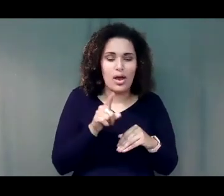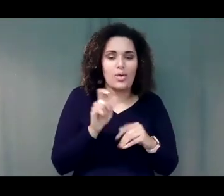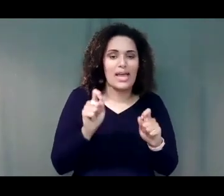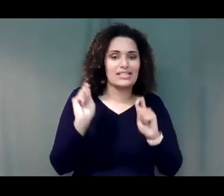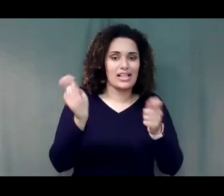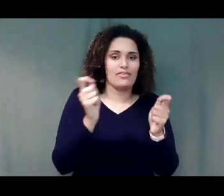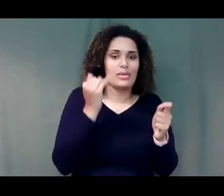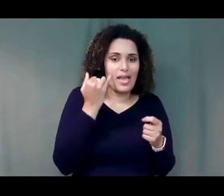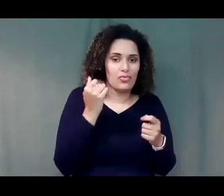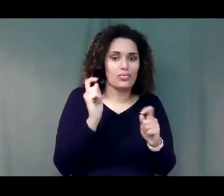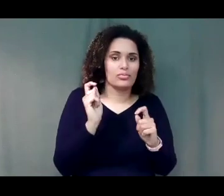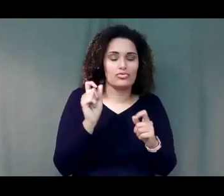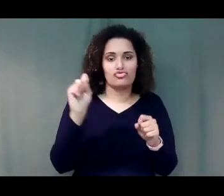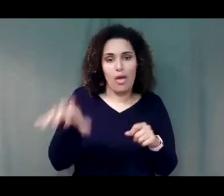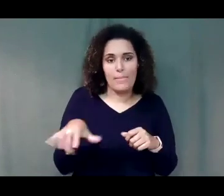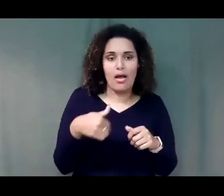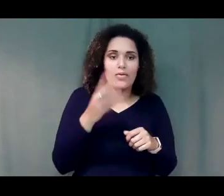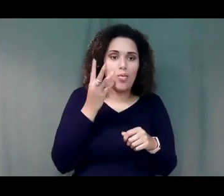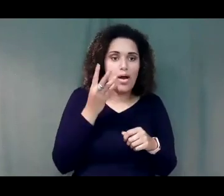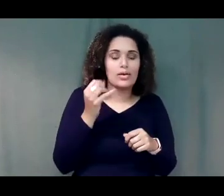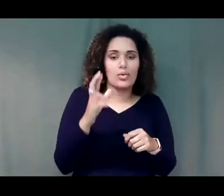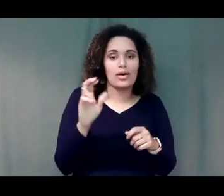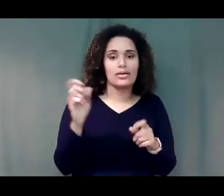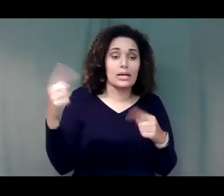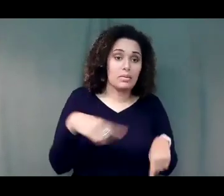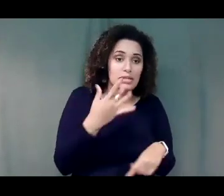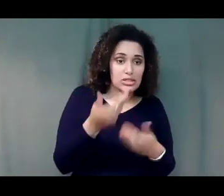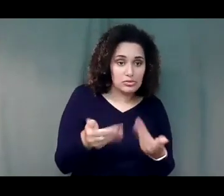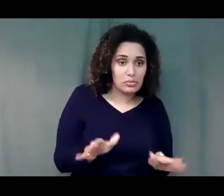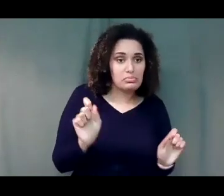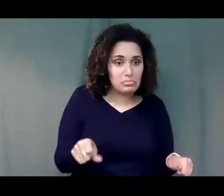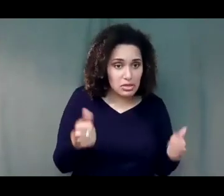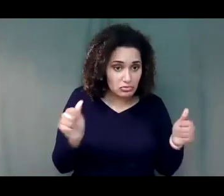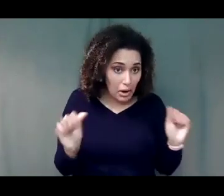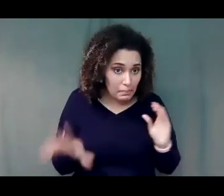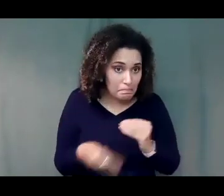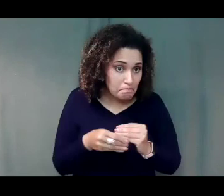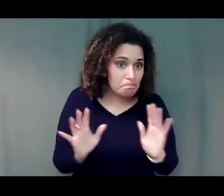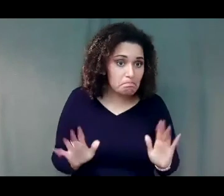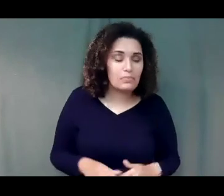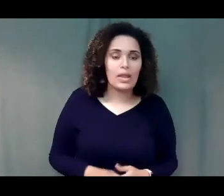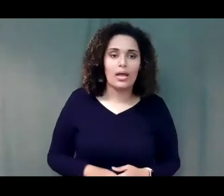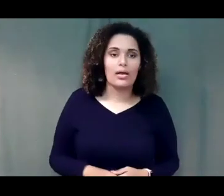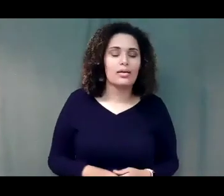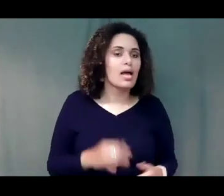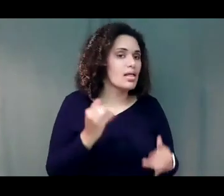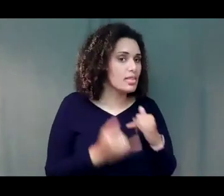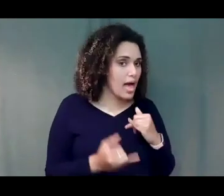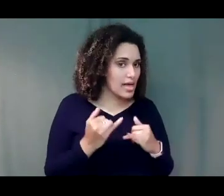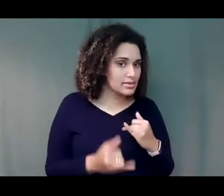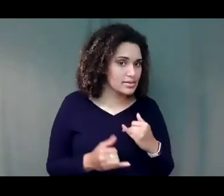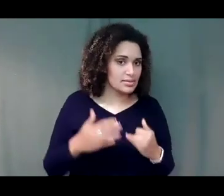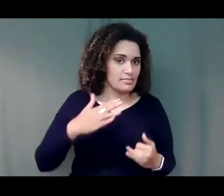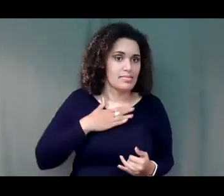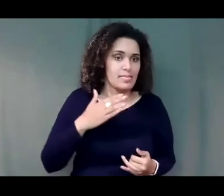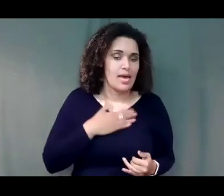delivering wine, or you can always have them if you're out at the tasting room. So that's kind of a fun thing to add. Okay, and then last of my, I